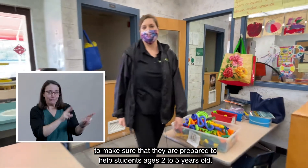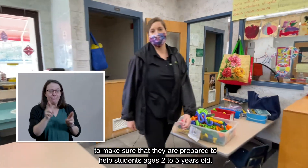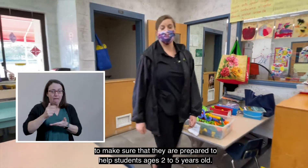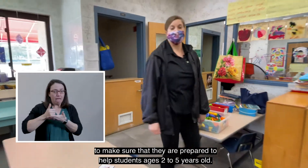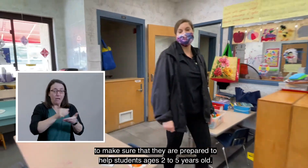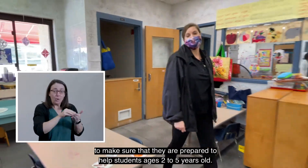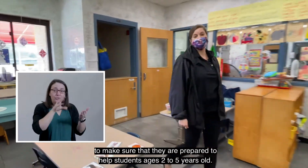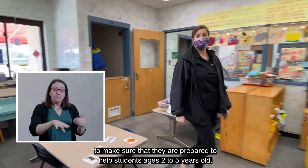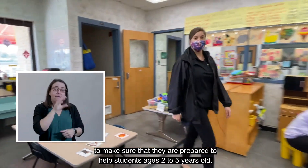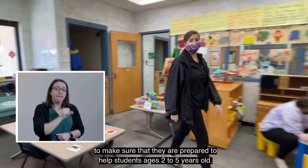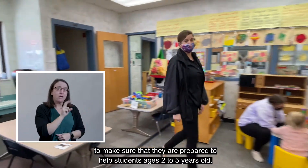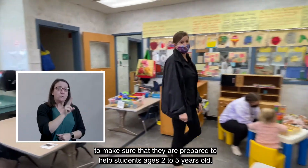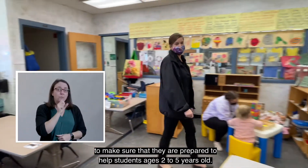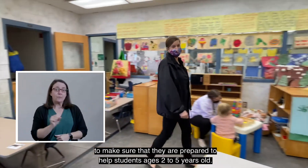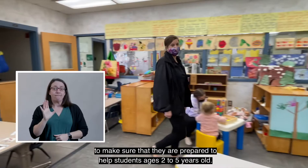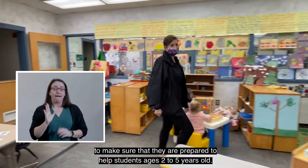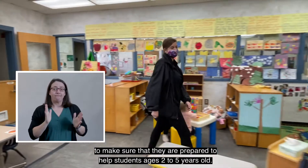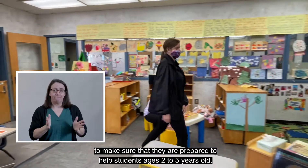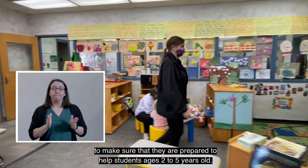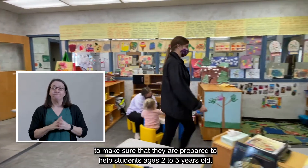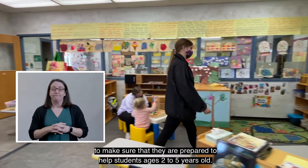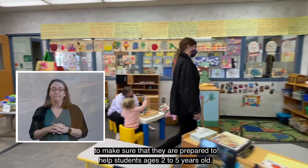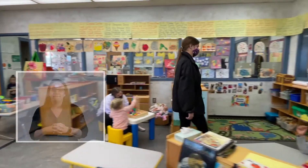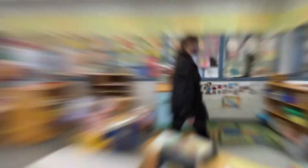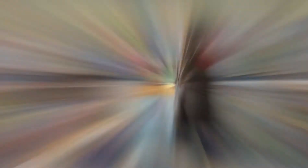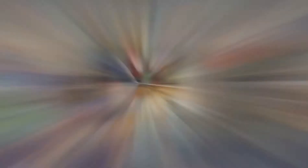they are prepared to help students ages 2 to 5 years old.